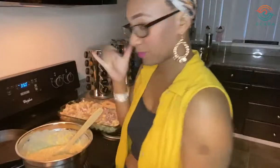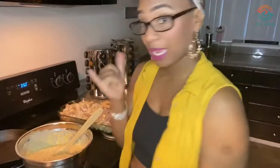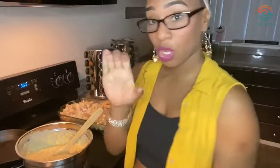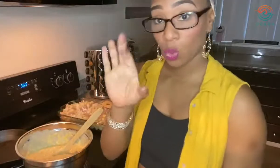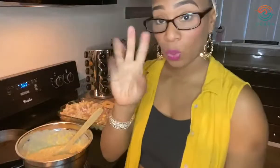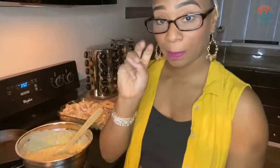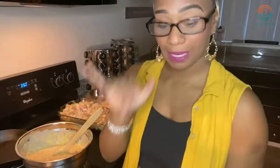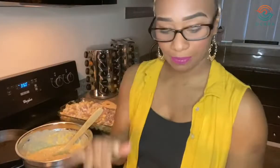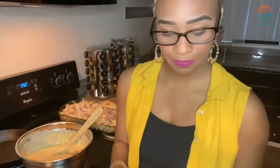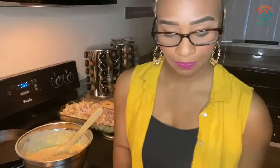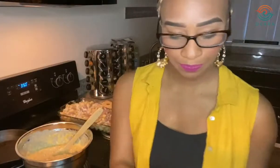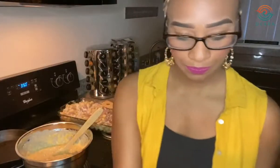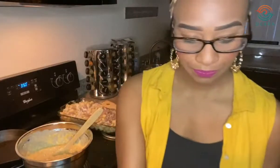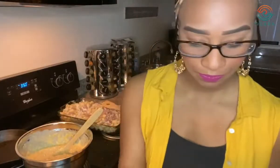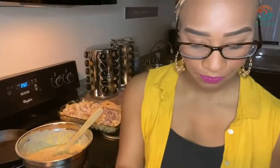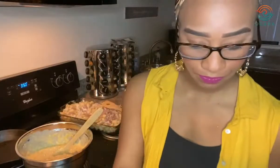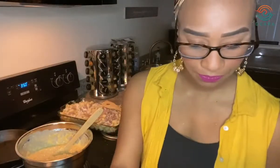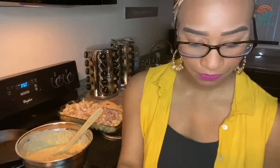If you would like to add some seasoning,